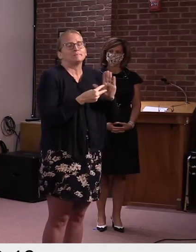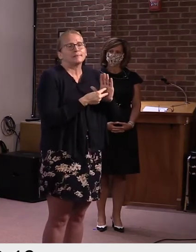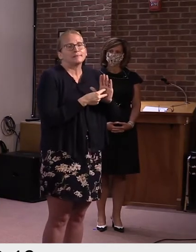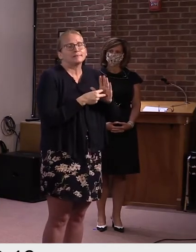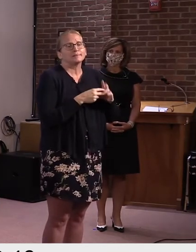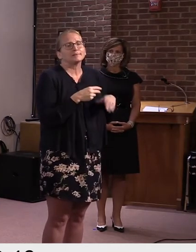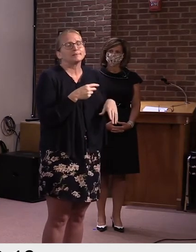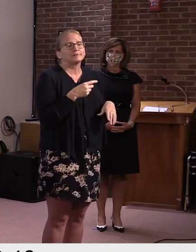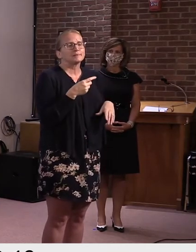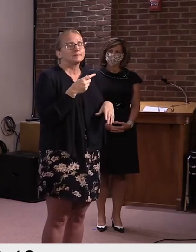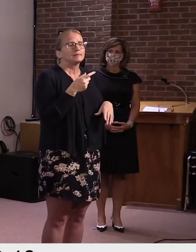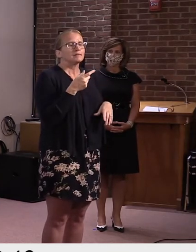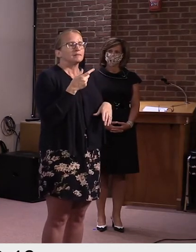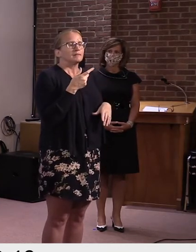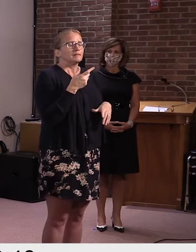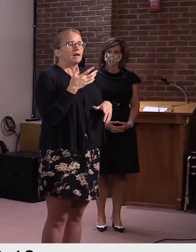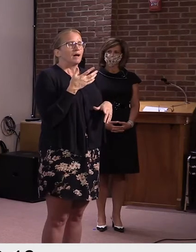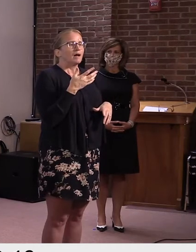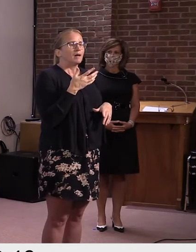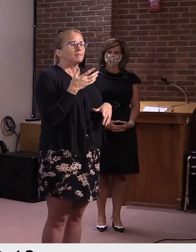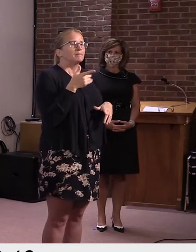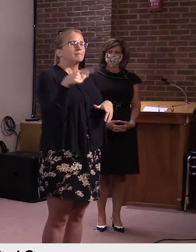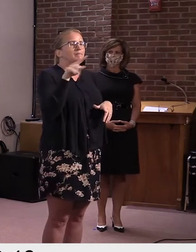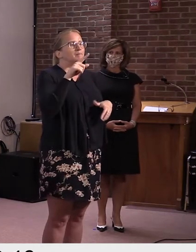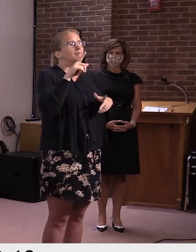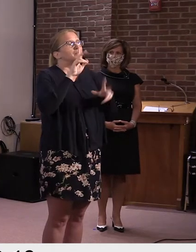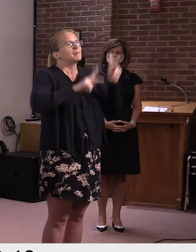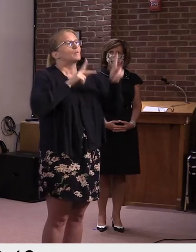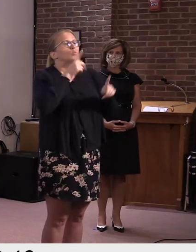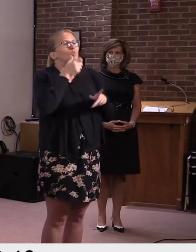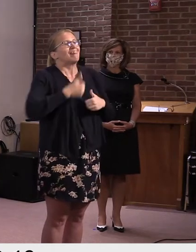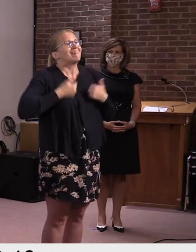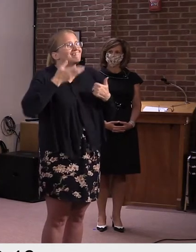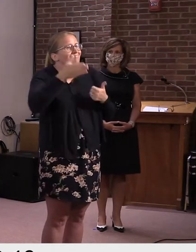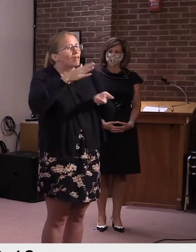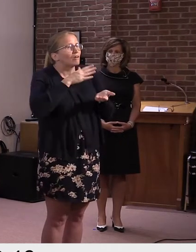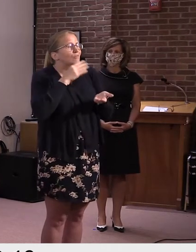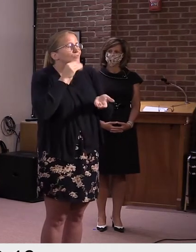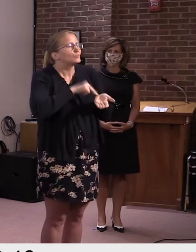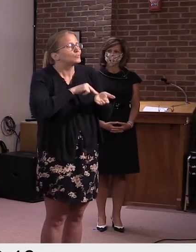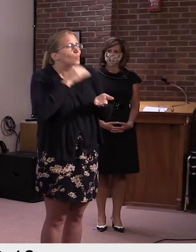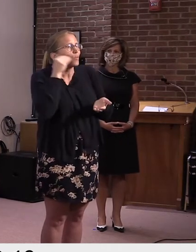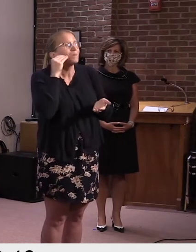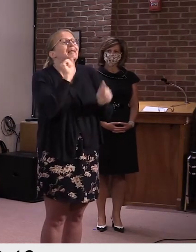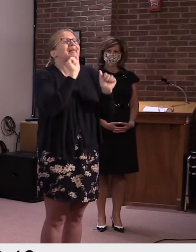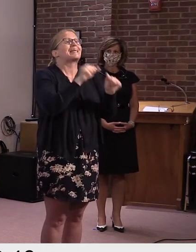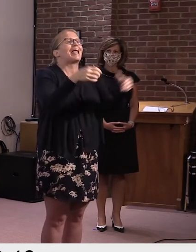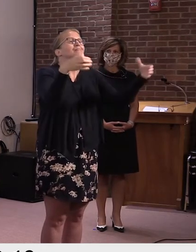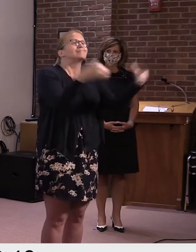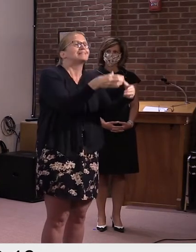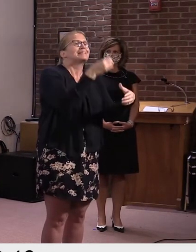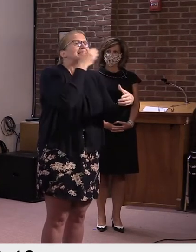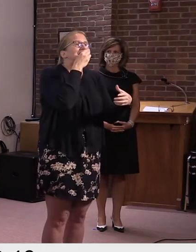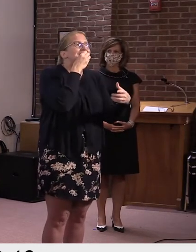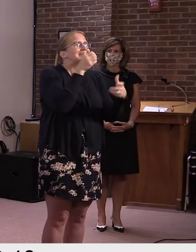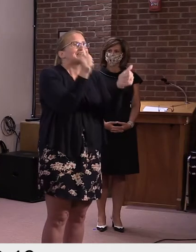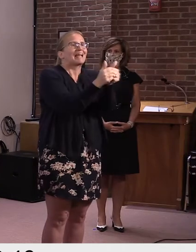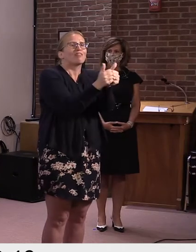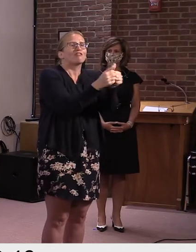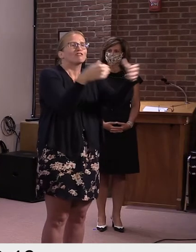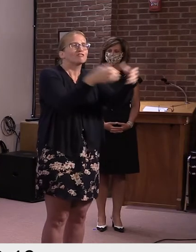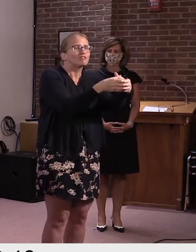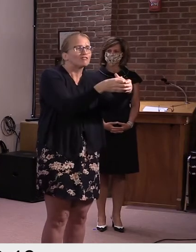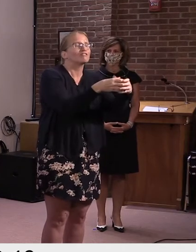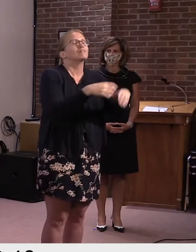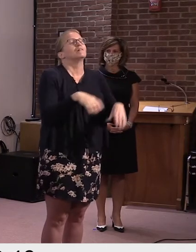of restrictions on group dining, group activities, and non-essential workers entering the